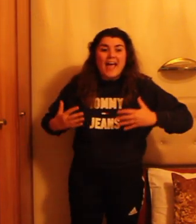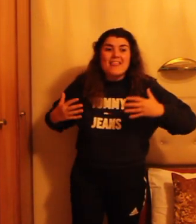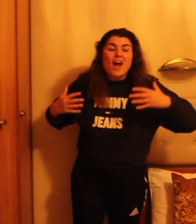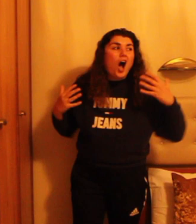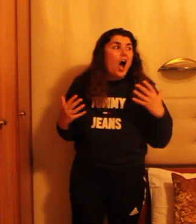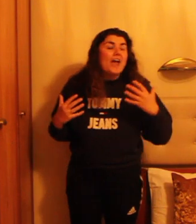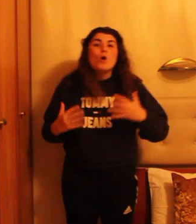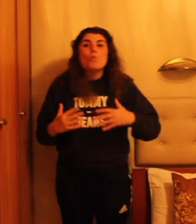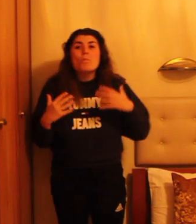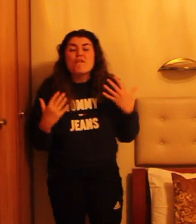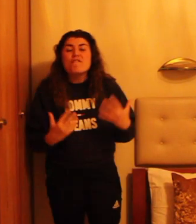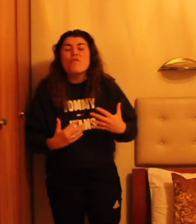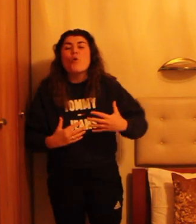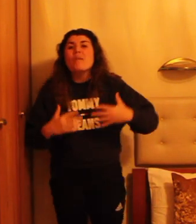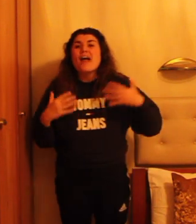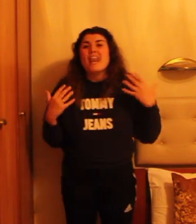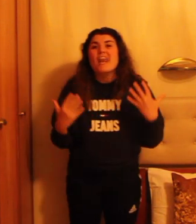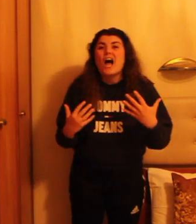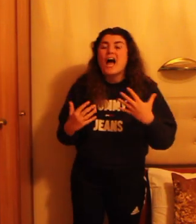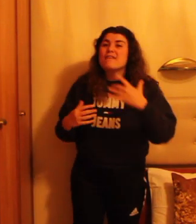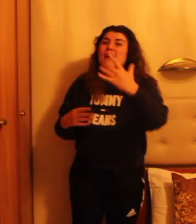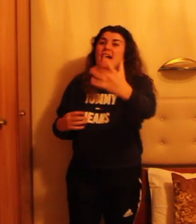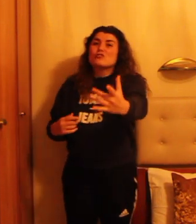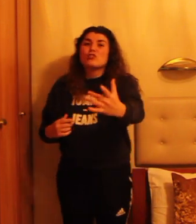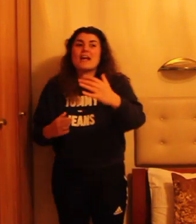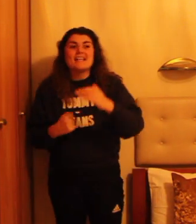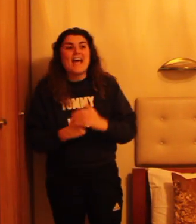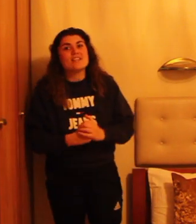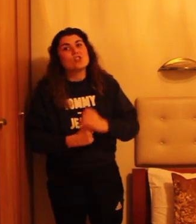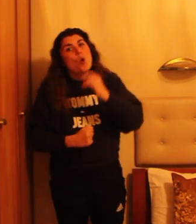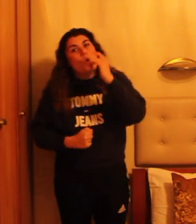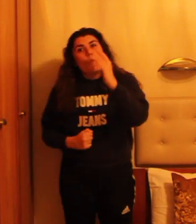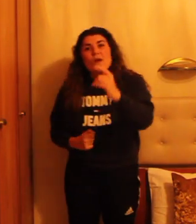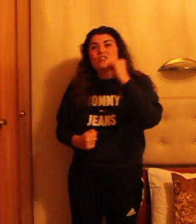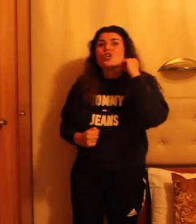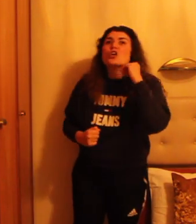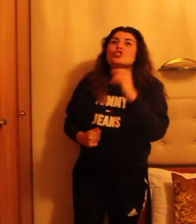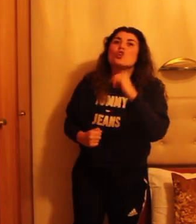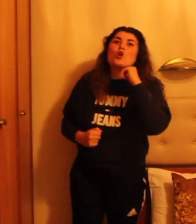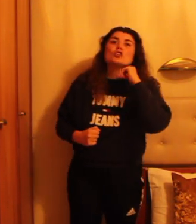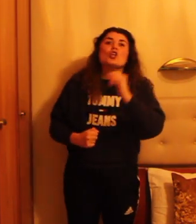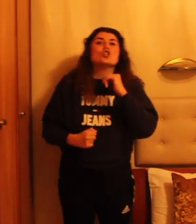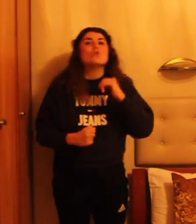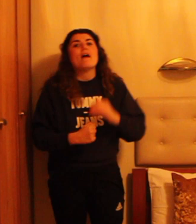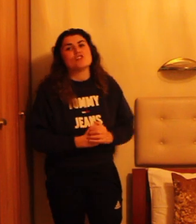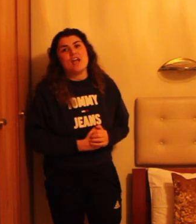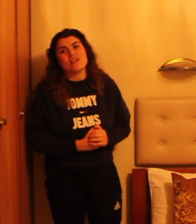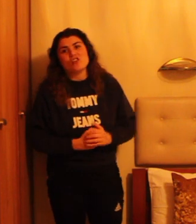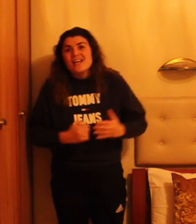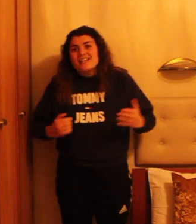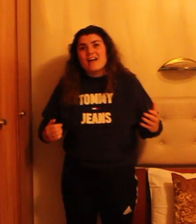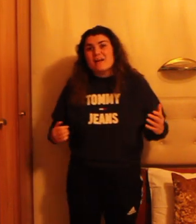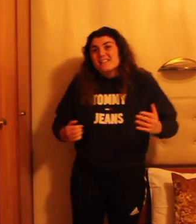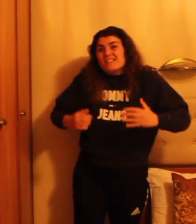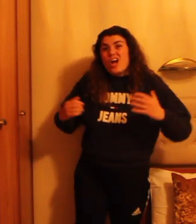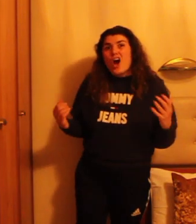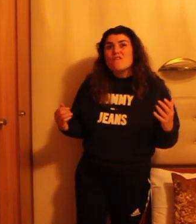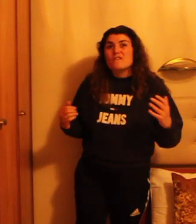then I will perform live and try and guess which songs you have changed. Does that make sense? Hopefully it